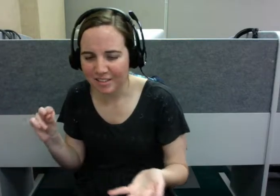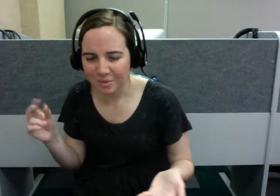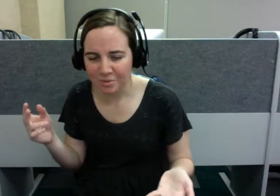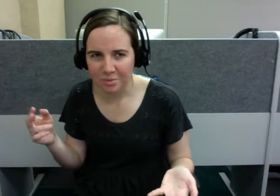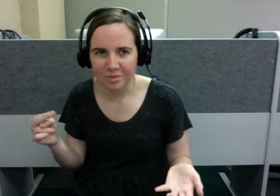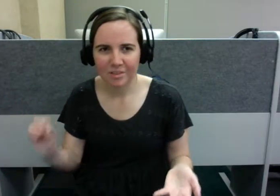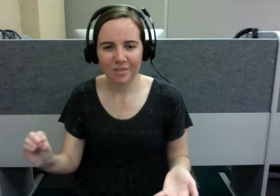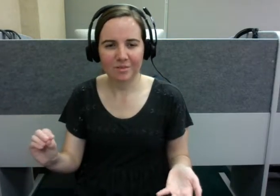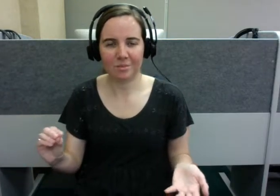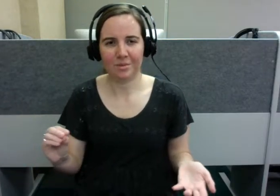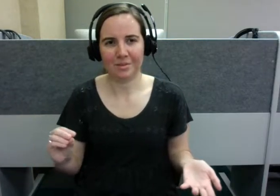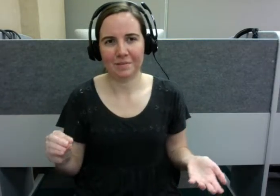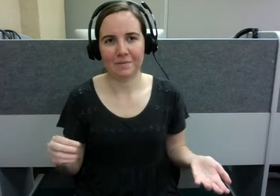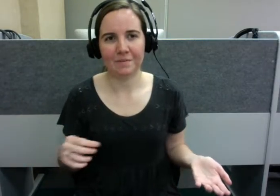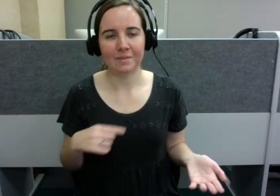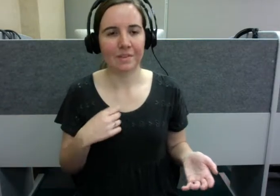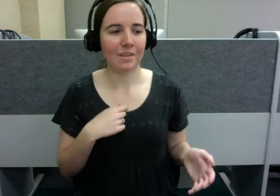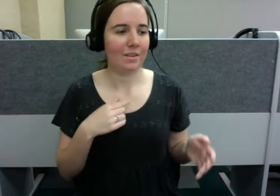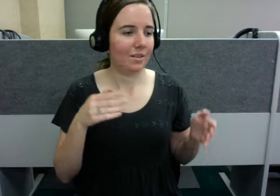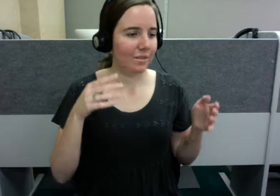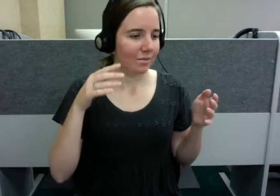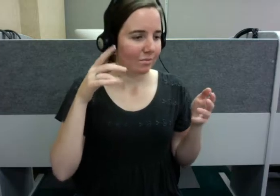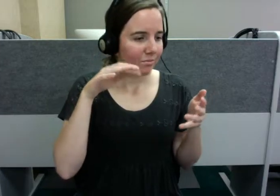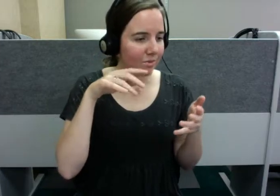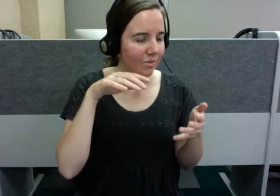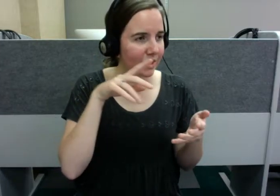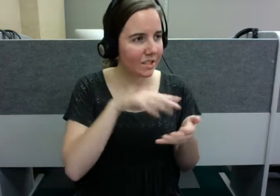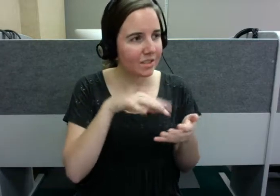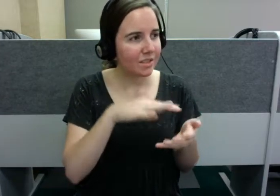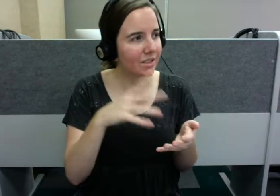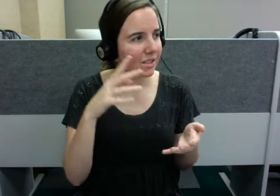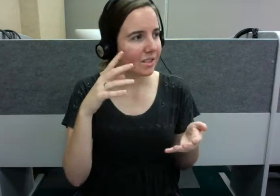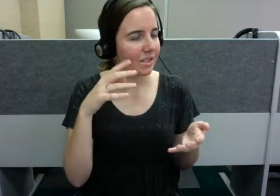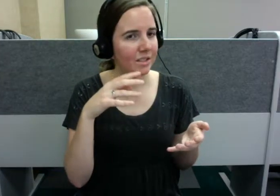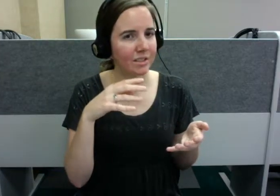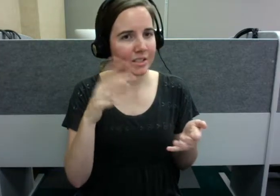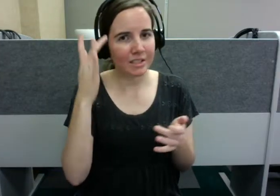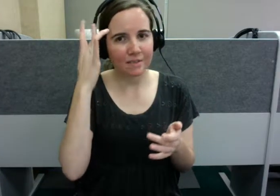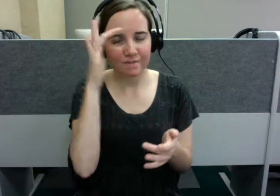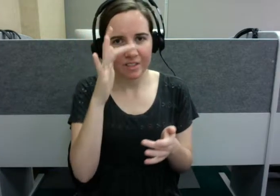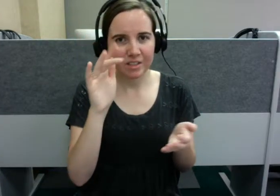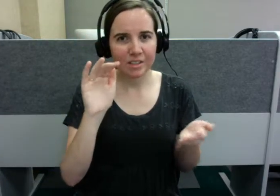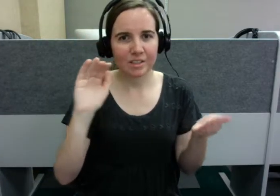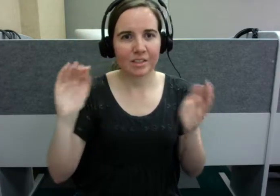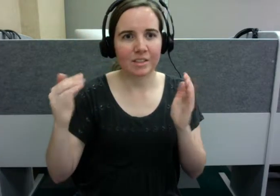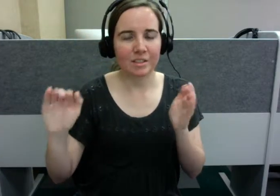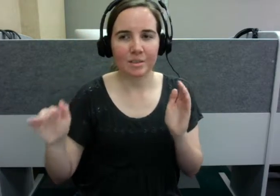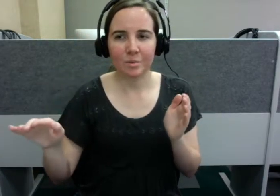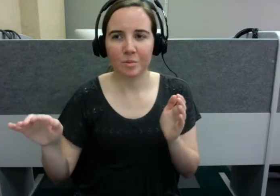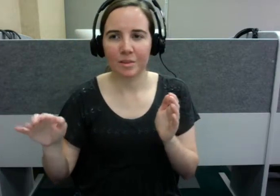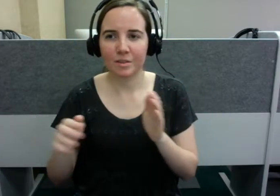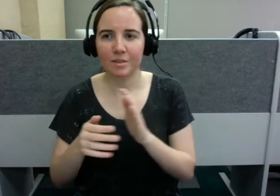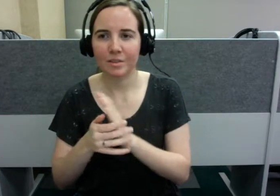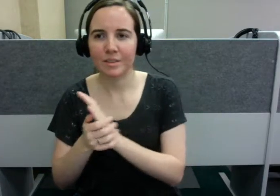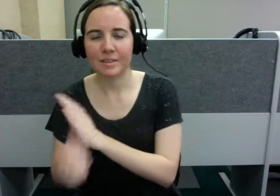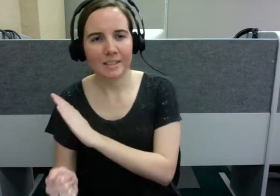passion. I started to look at efficiency versus effectiveness, as Tim talked about earlier. That's a huge distinction. I